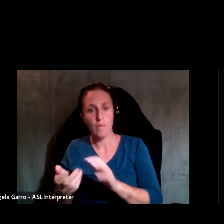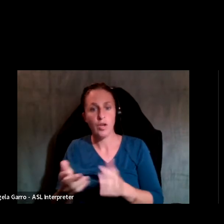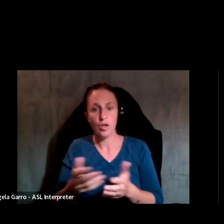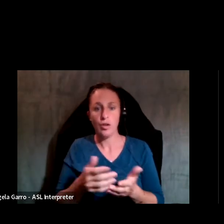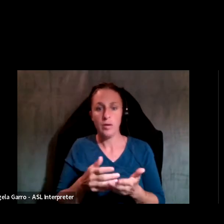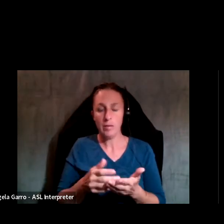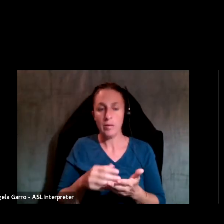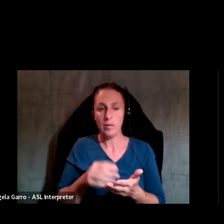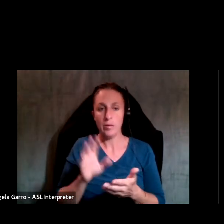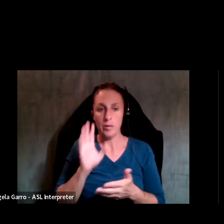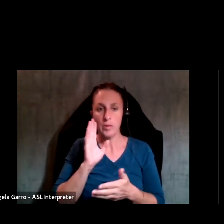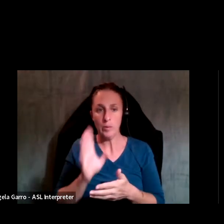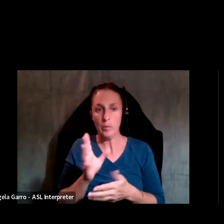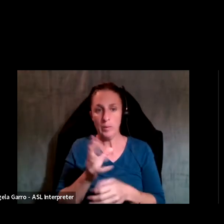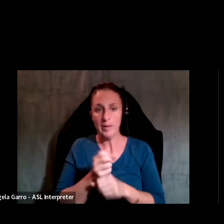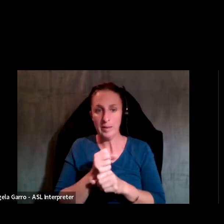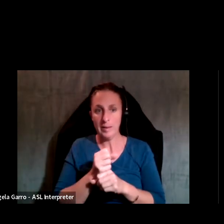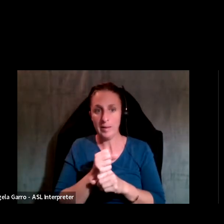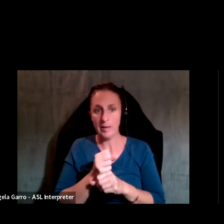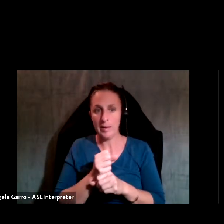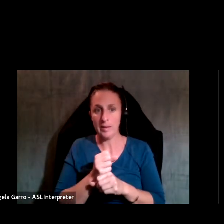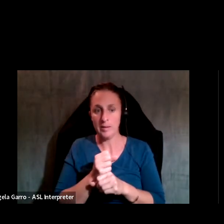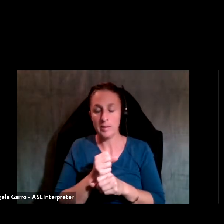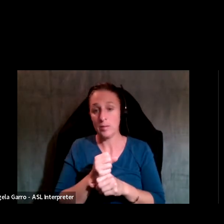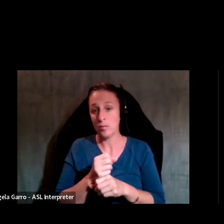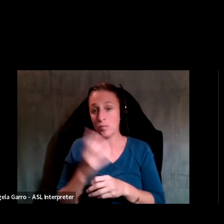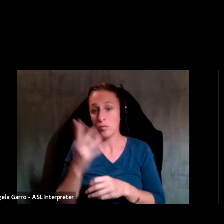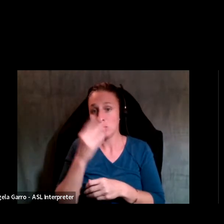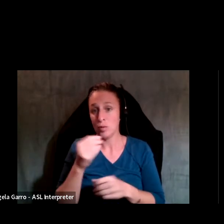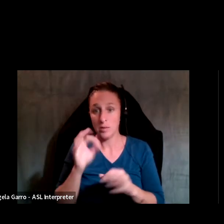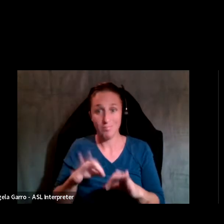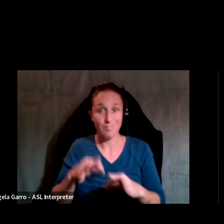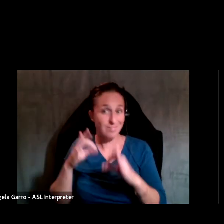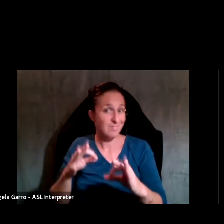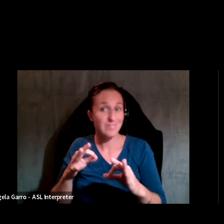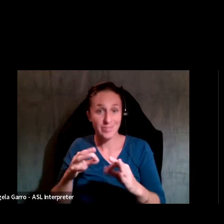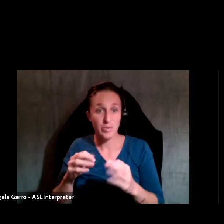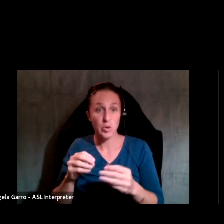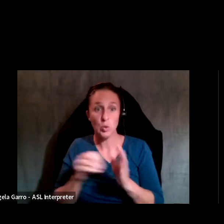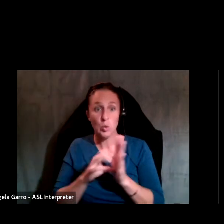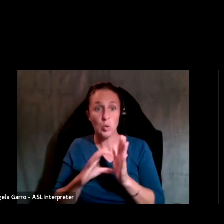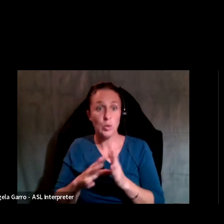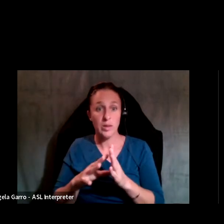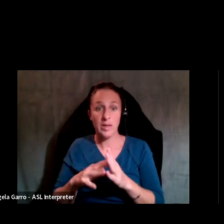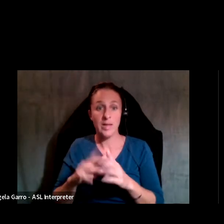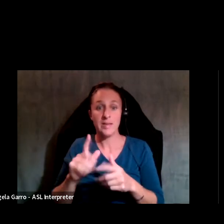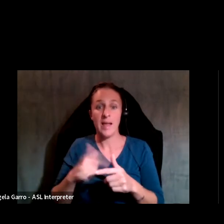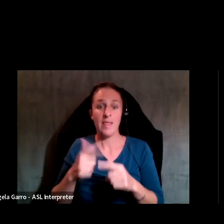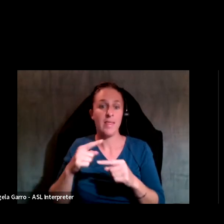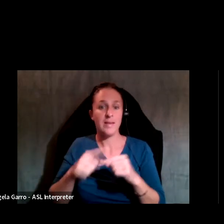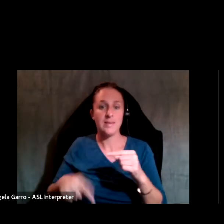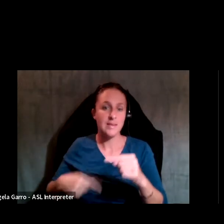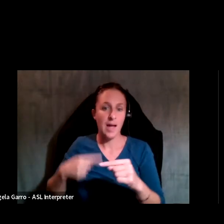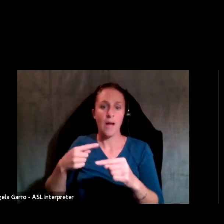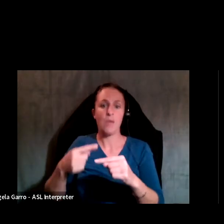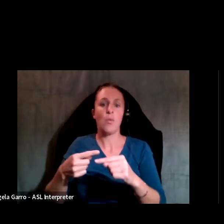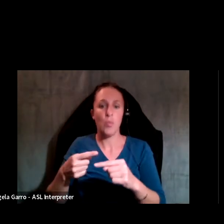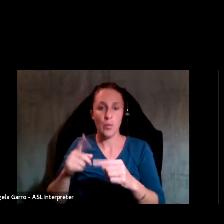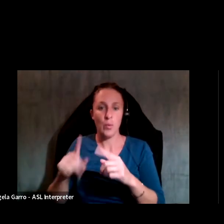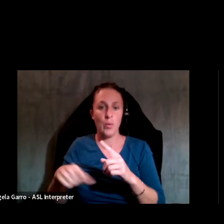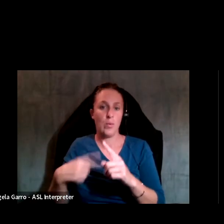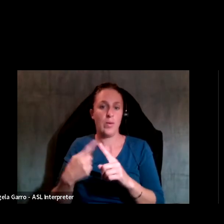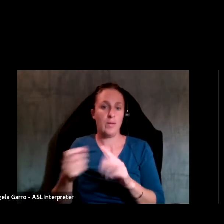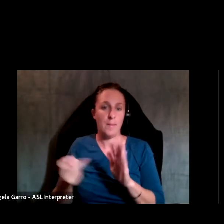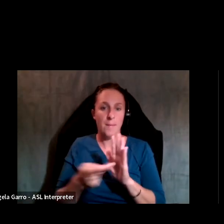some pretty outstanding students that come through there, and then they cycle through, and then you get back. The one thing that was kind